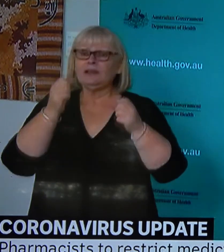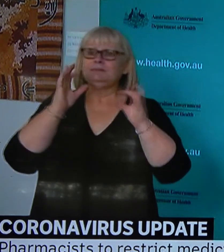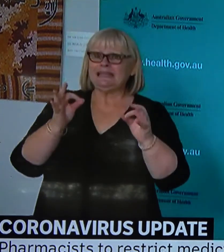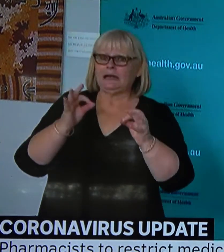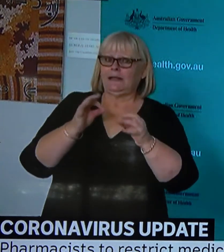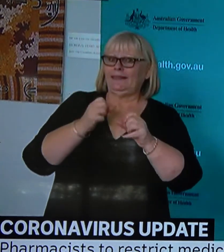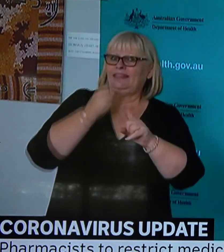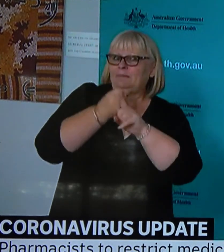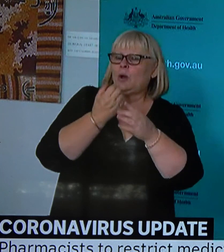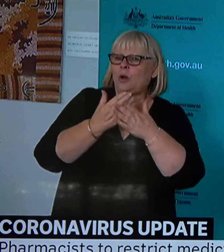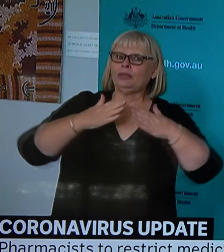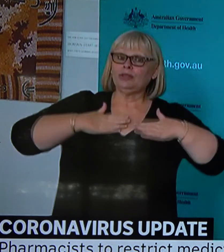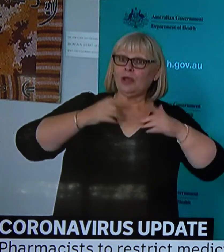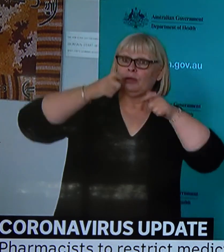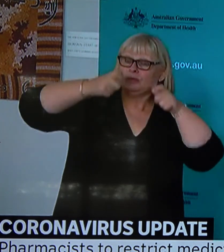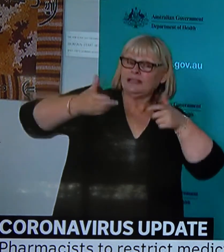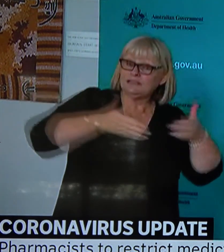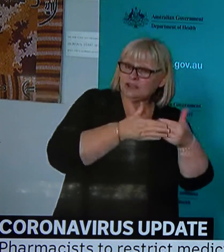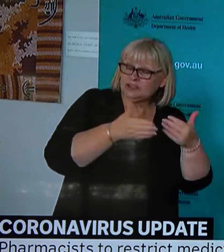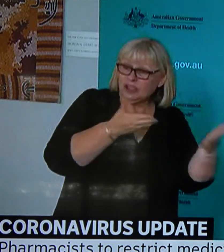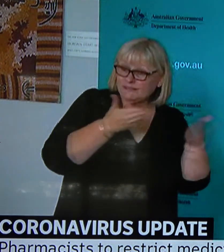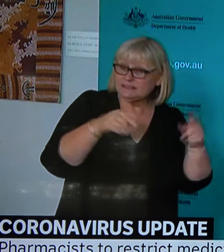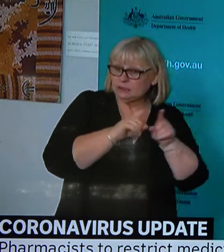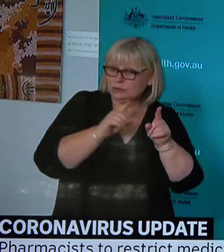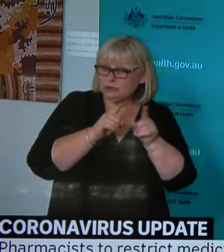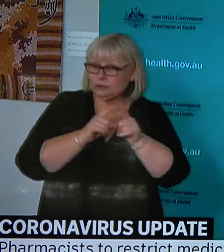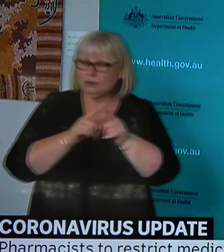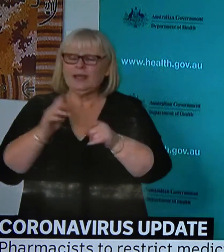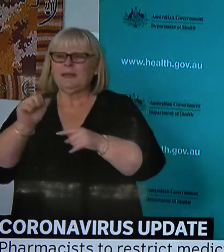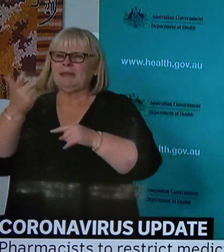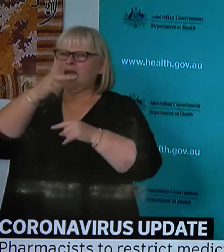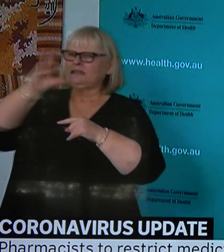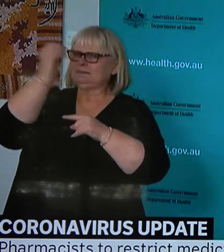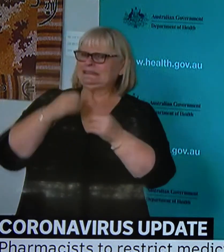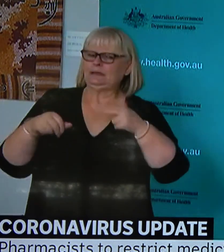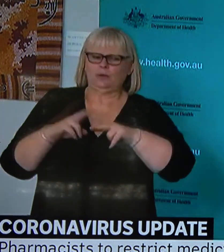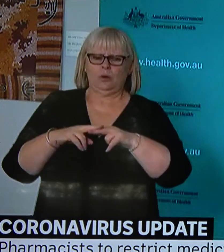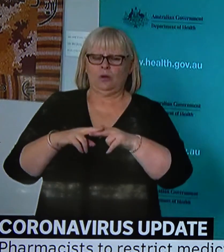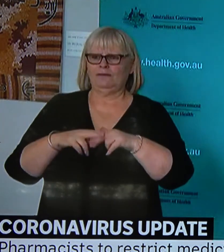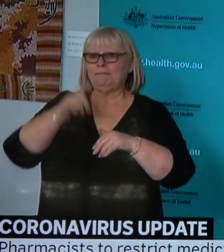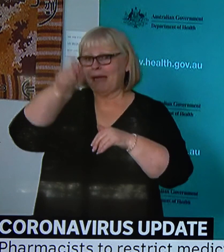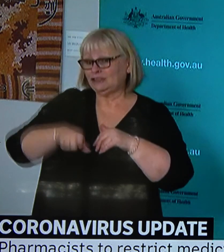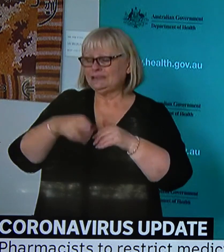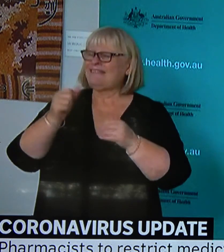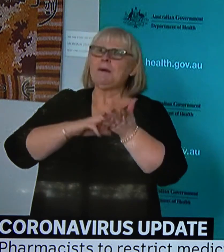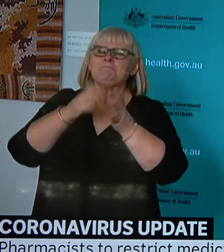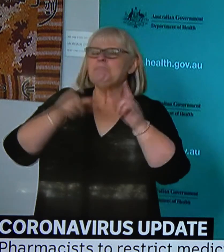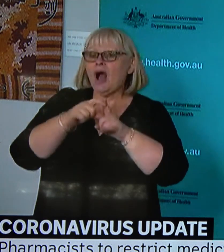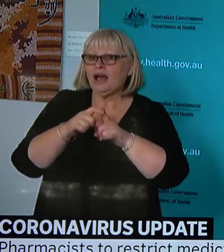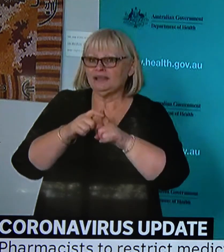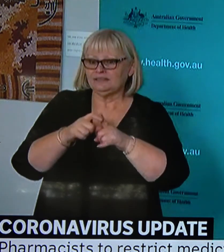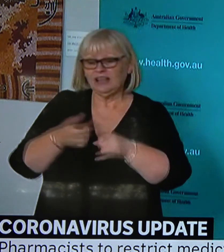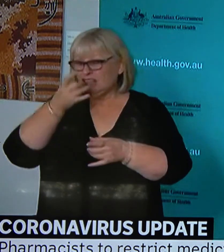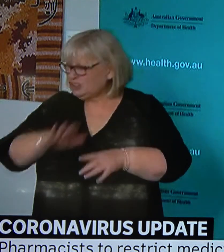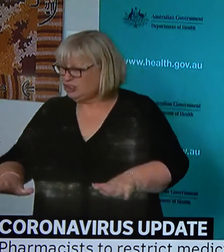the effect of that on our healthcare services. As I've said before, about 80% of patients have a mild illness, and in